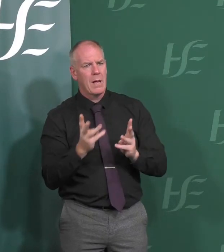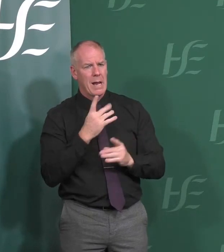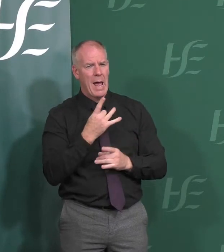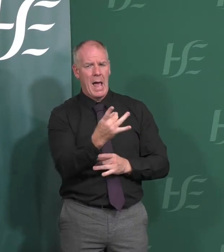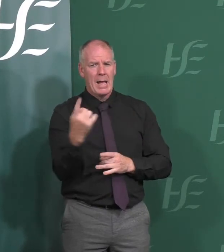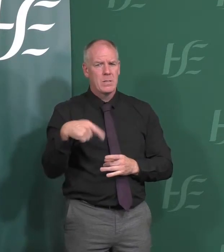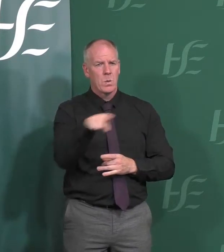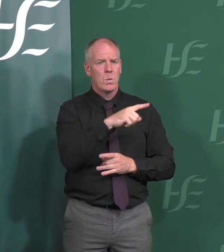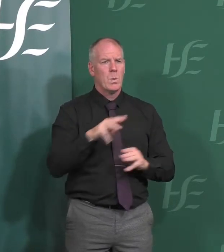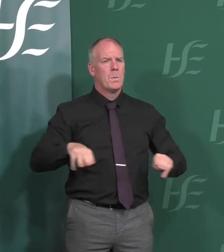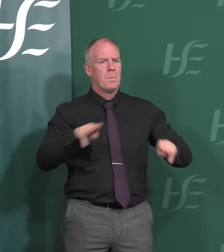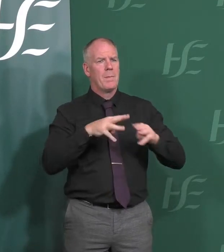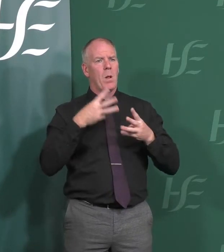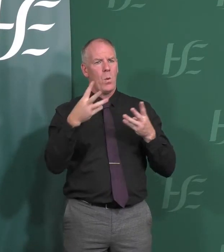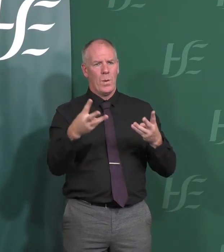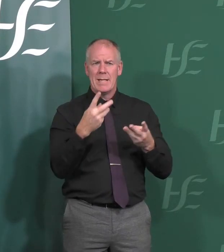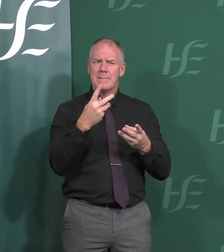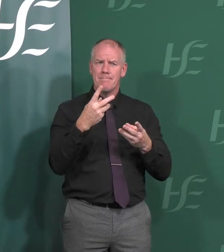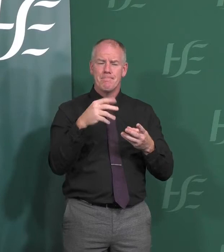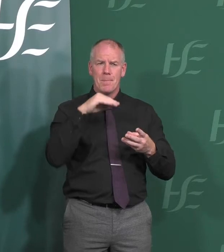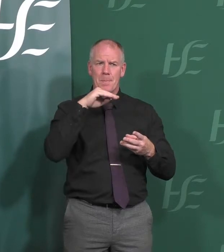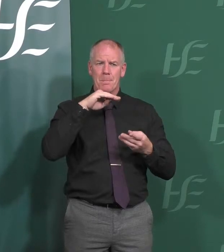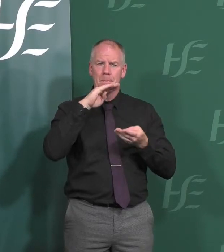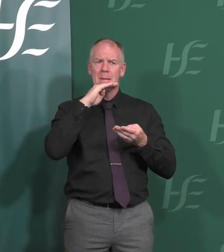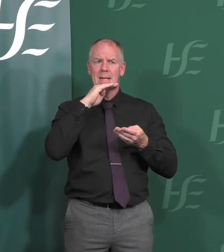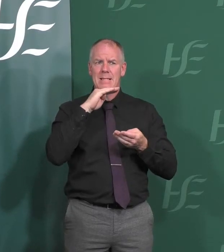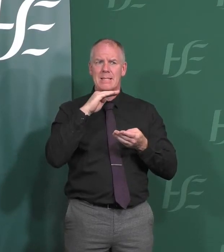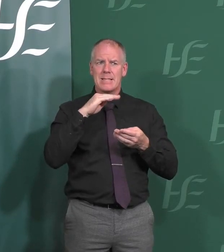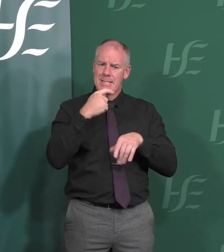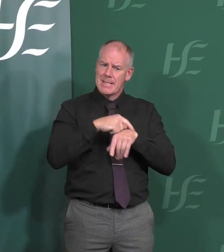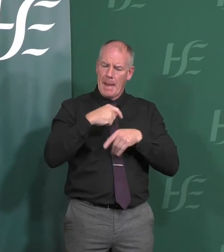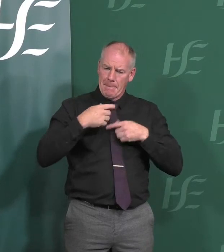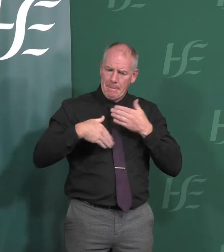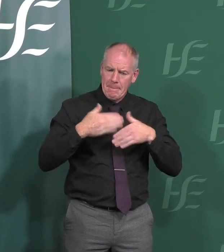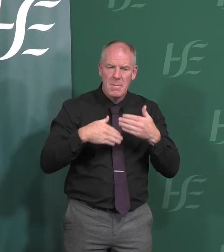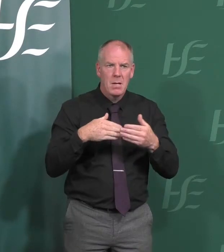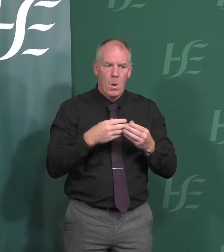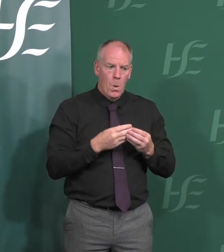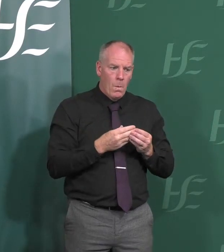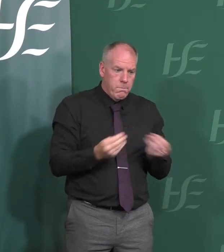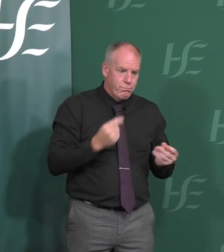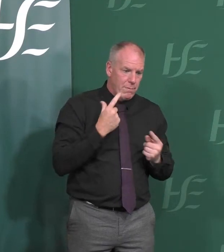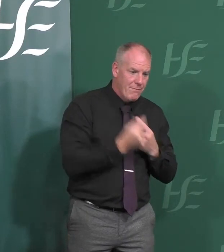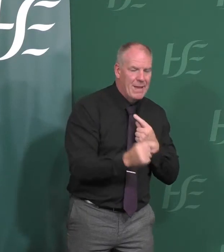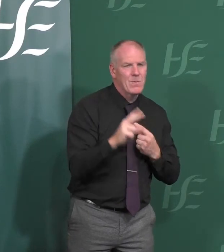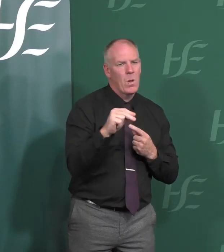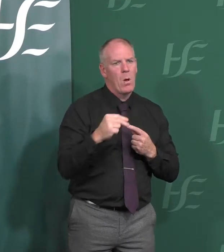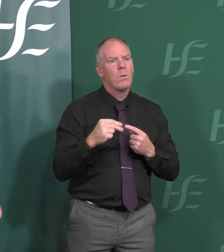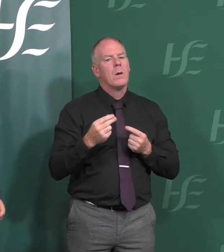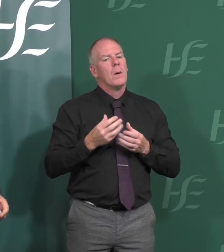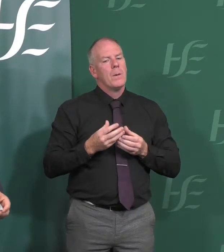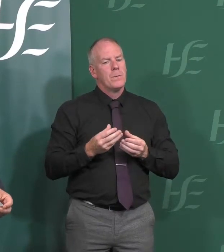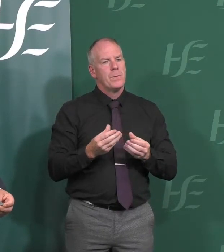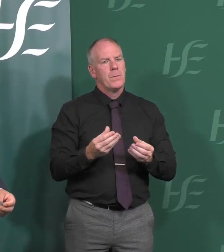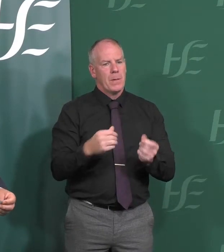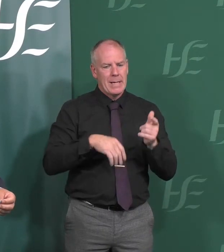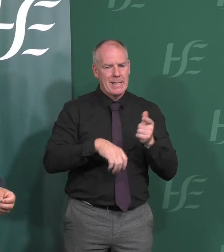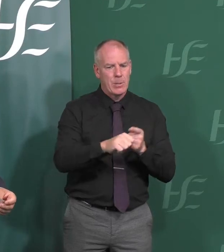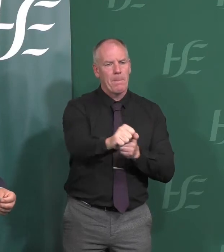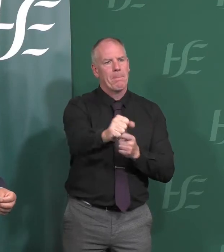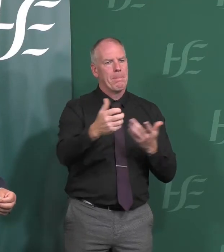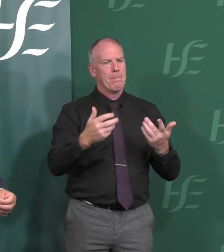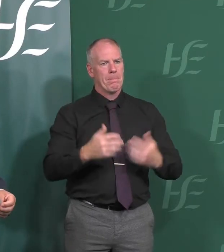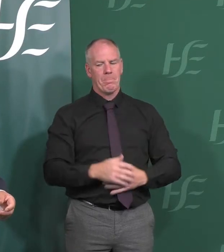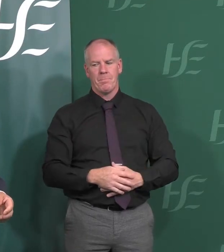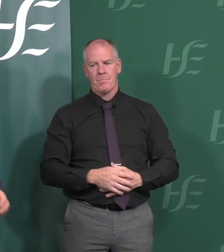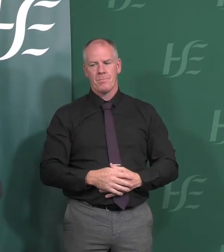will take a sustained period of time of recovery. This will not be solved overnight. Just brief mention of where